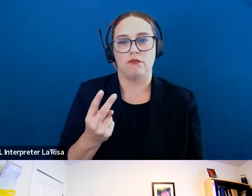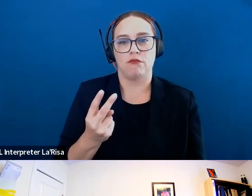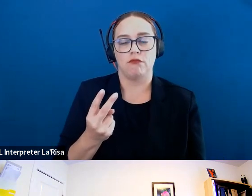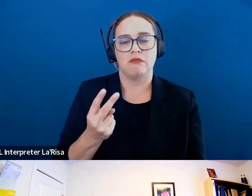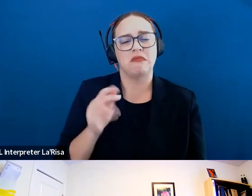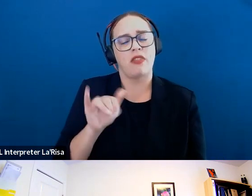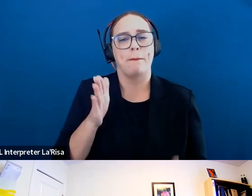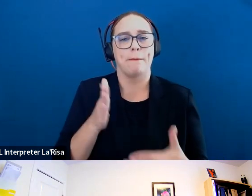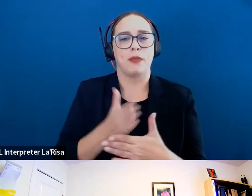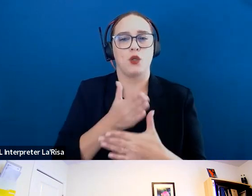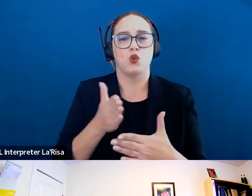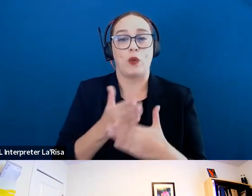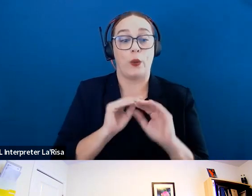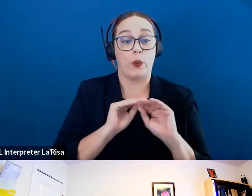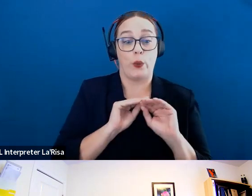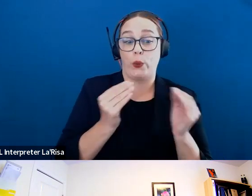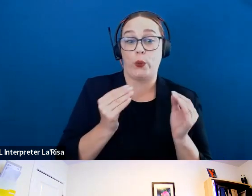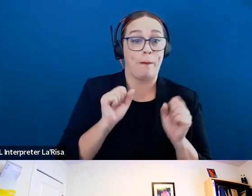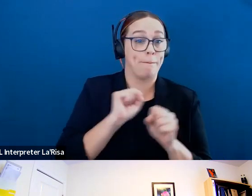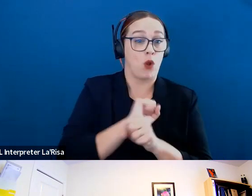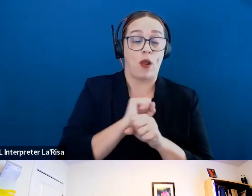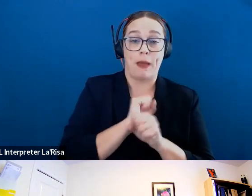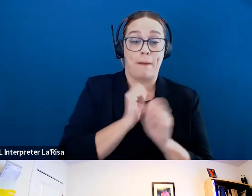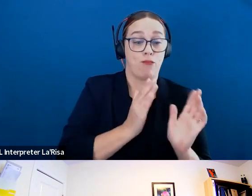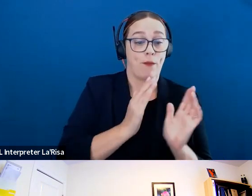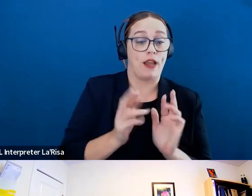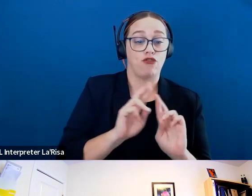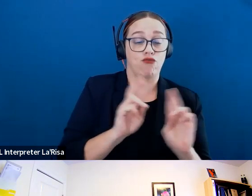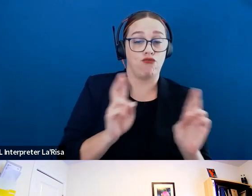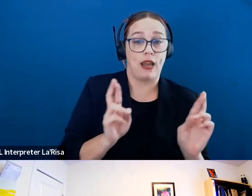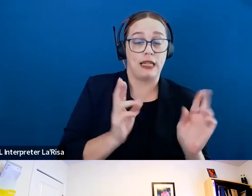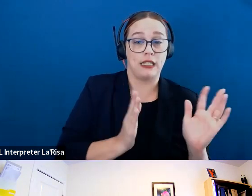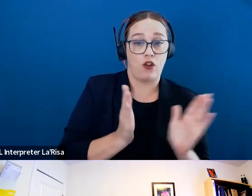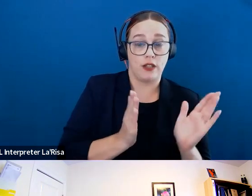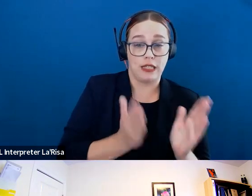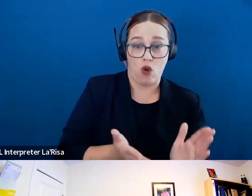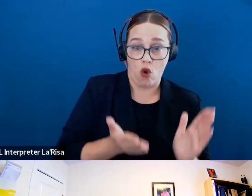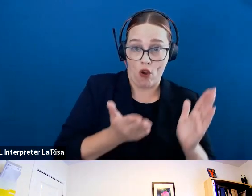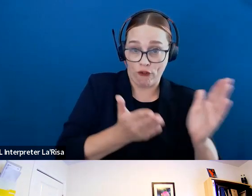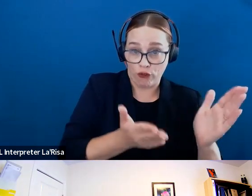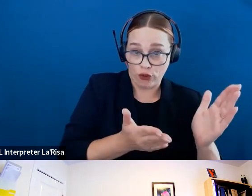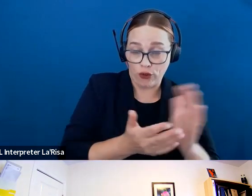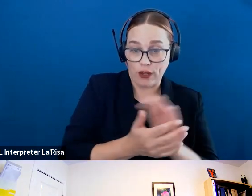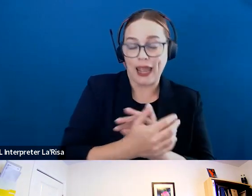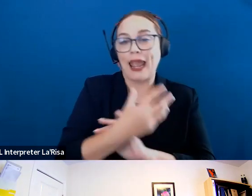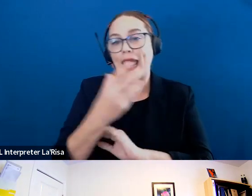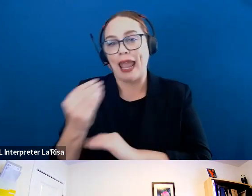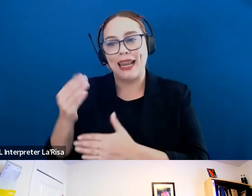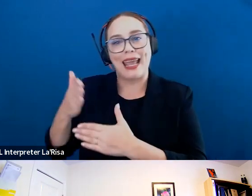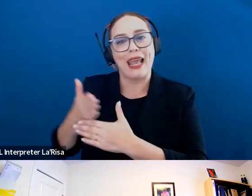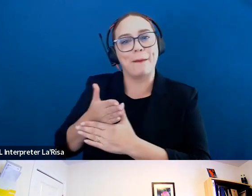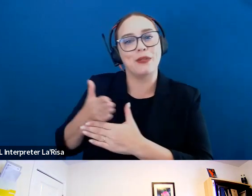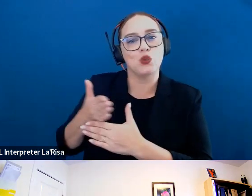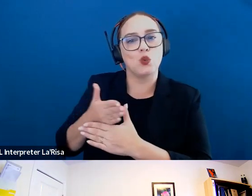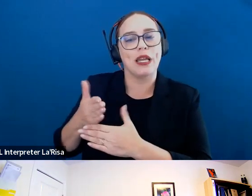in between the no employment preparation or job readiness services offered. And in between